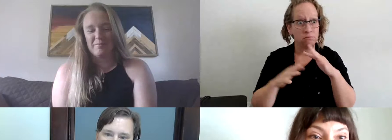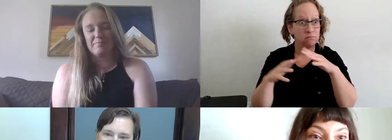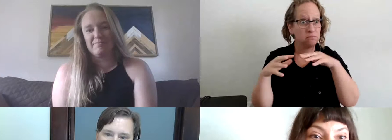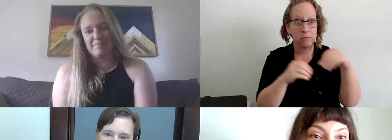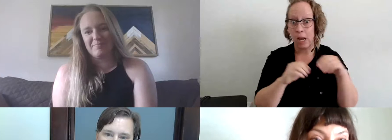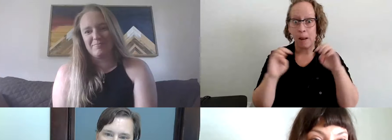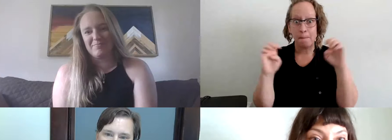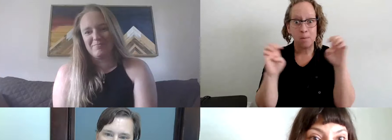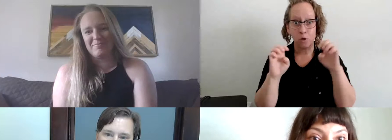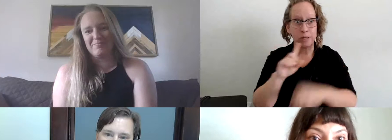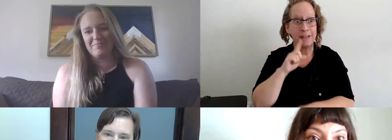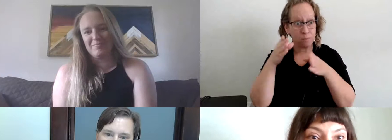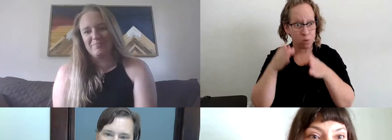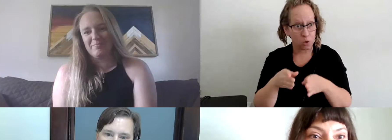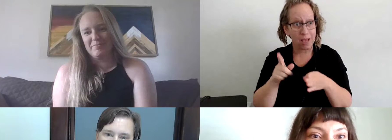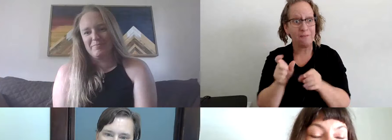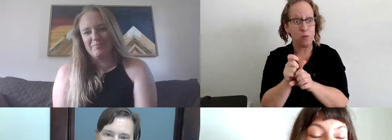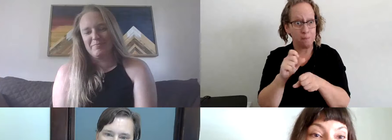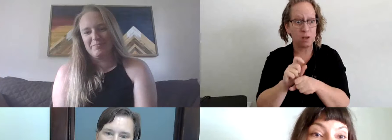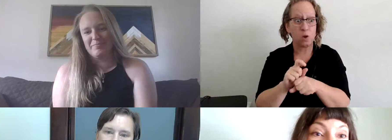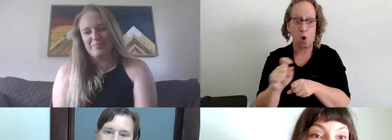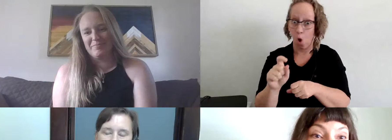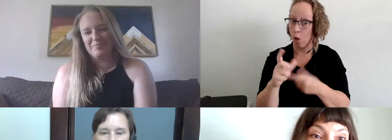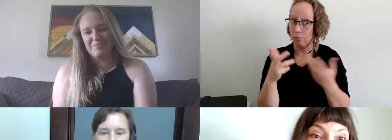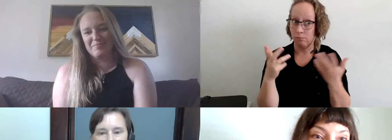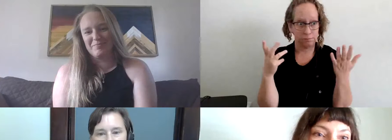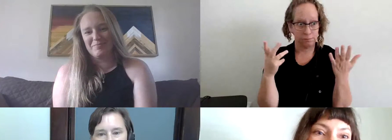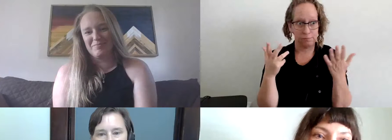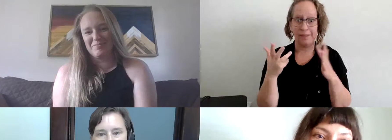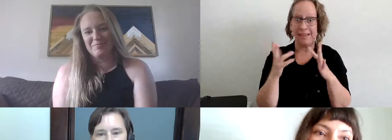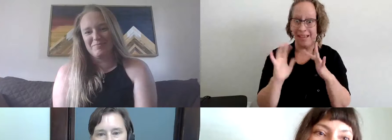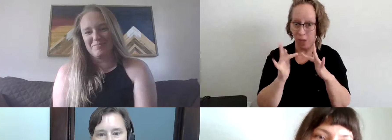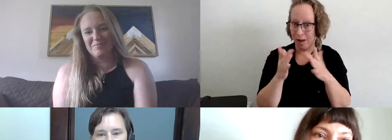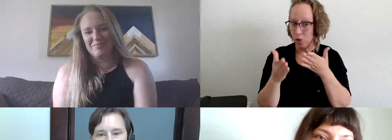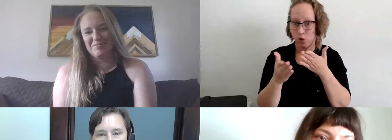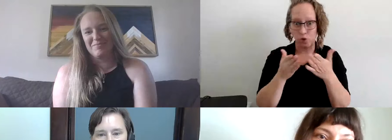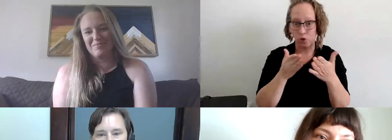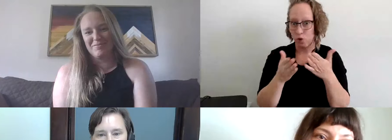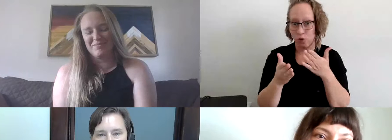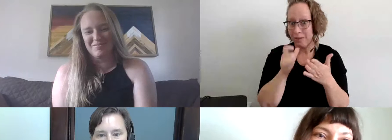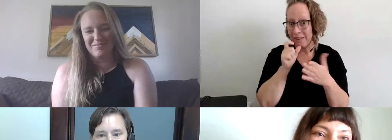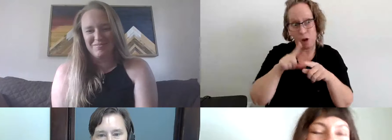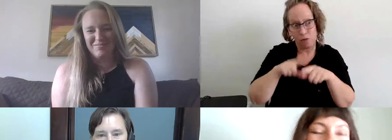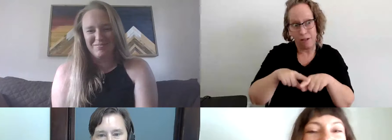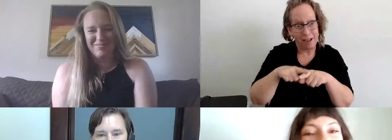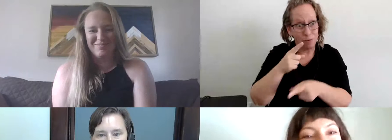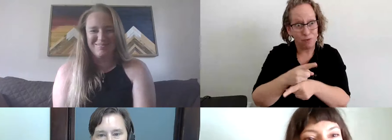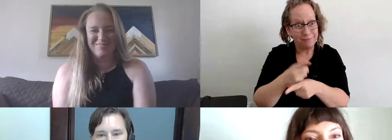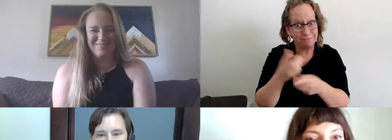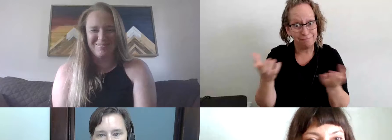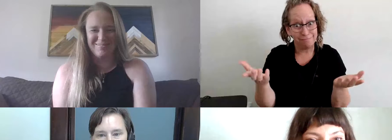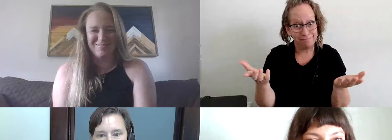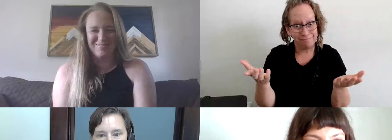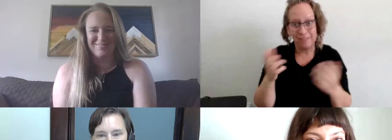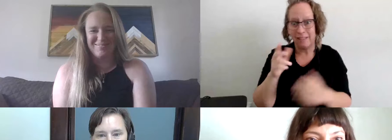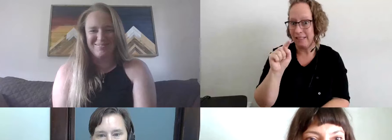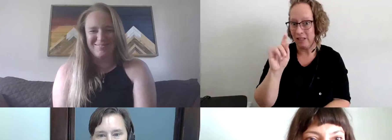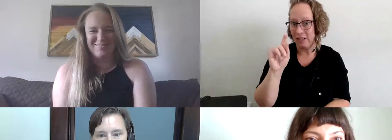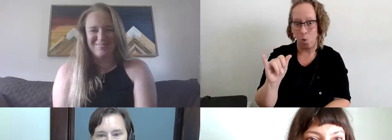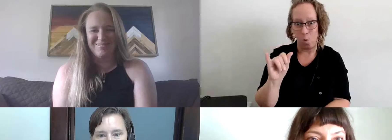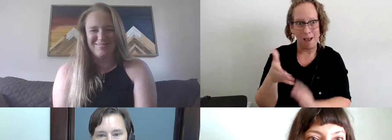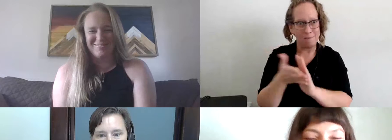emergency and a deaf person needed to make a call, internet services are not as reliable, right? So TTY comes